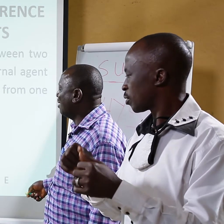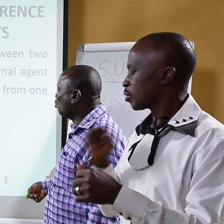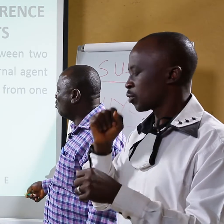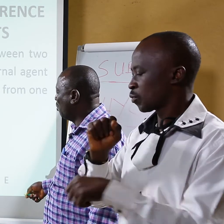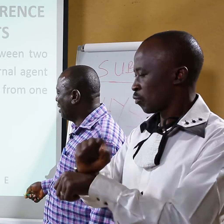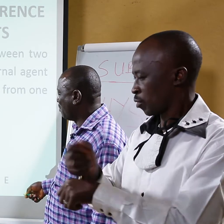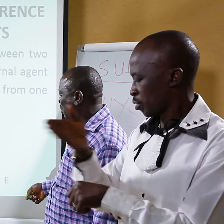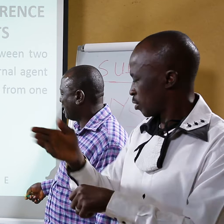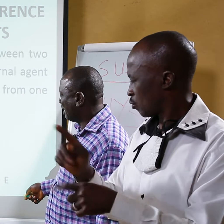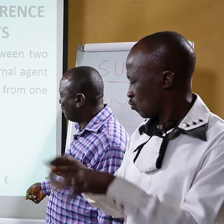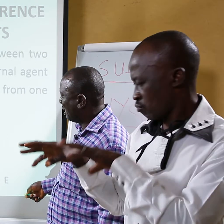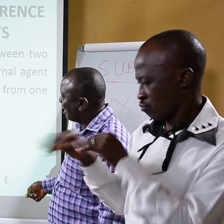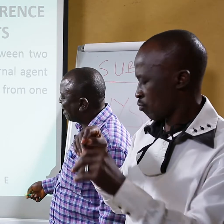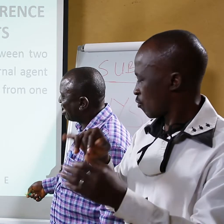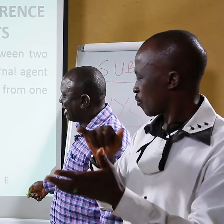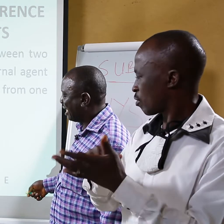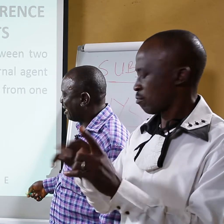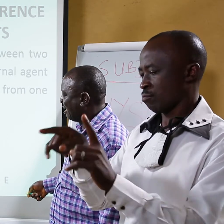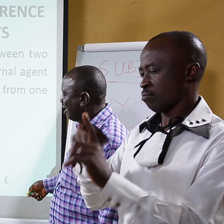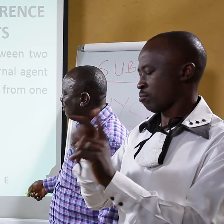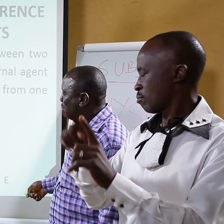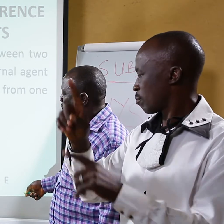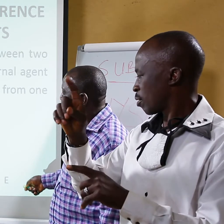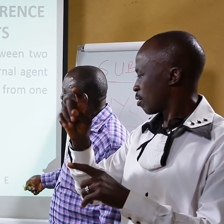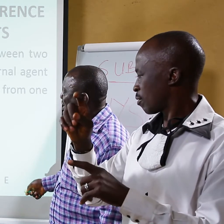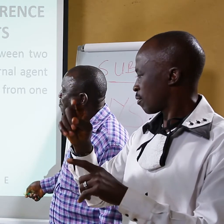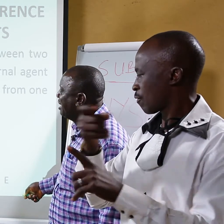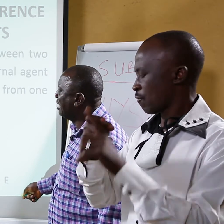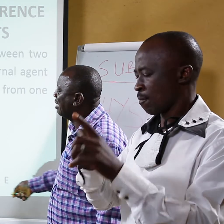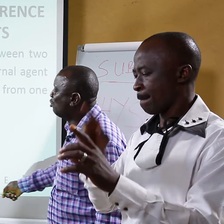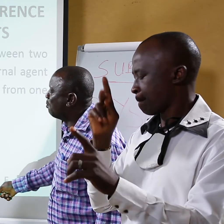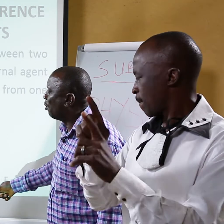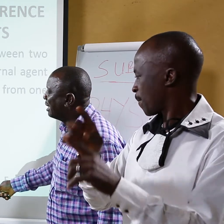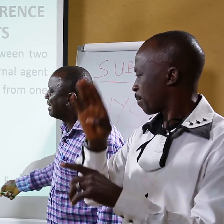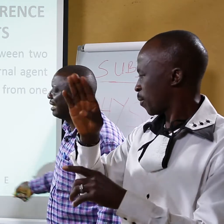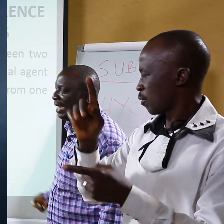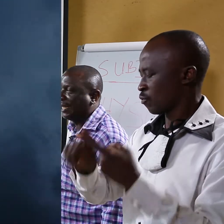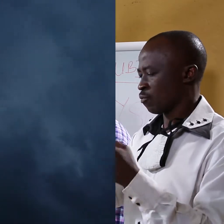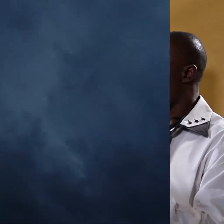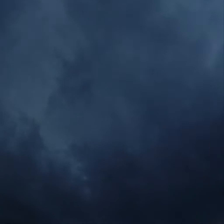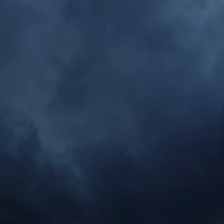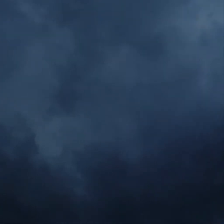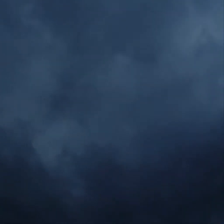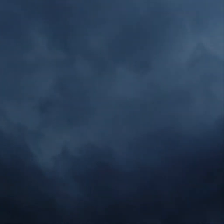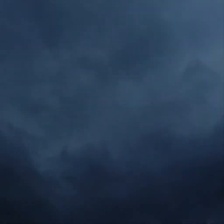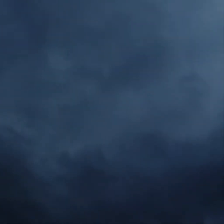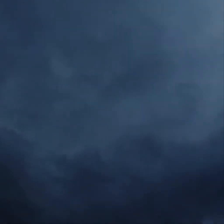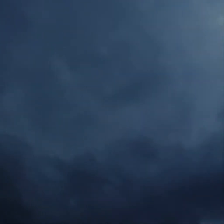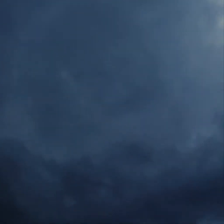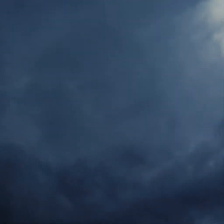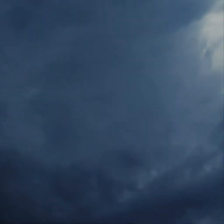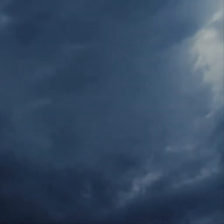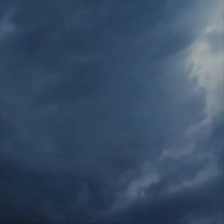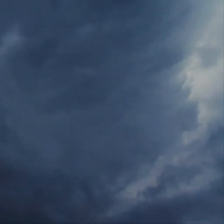here to move this positive test charge from point B to point A.